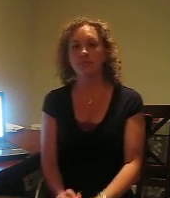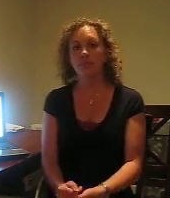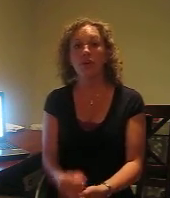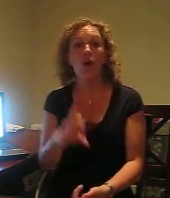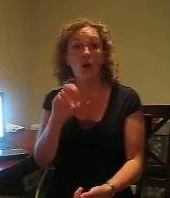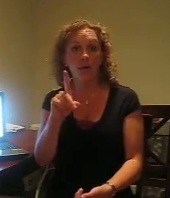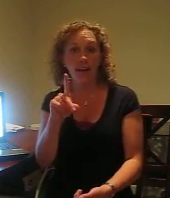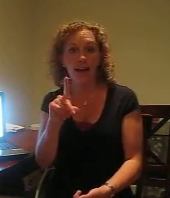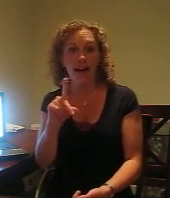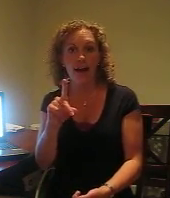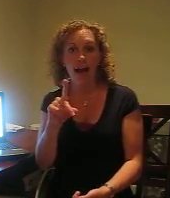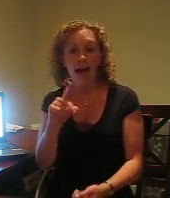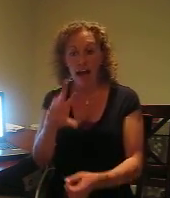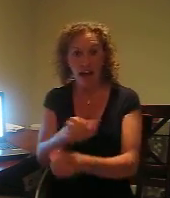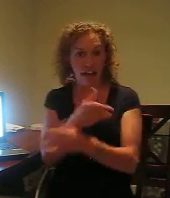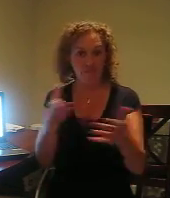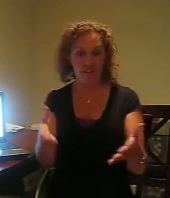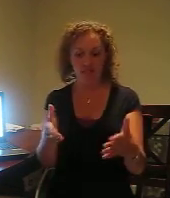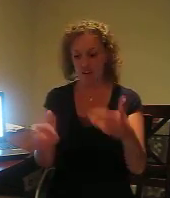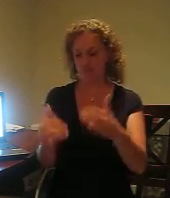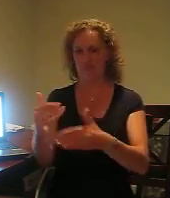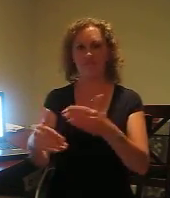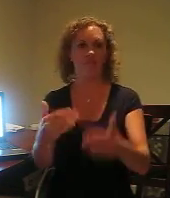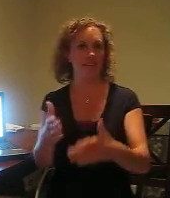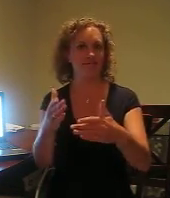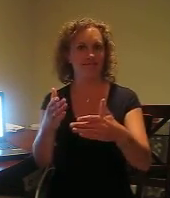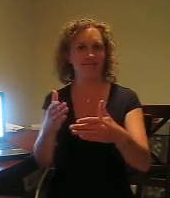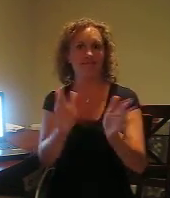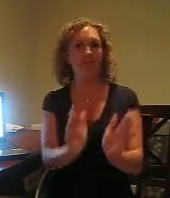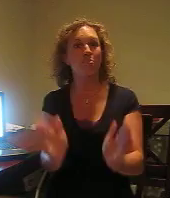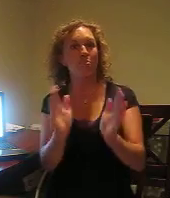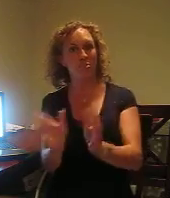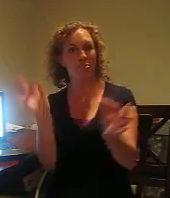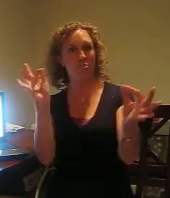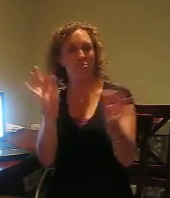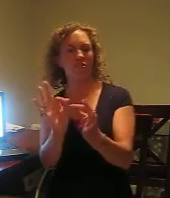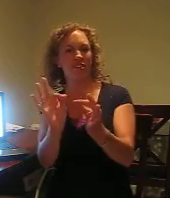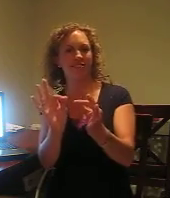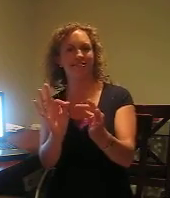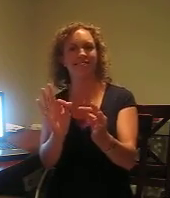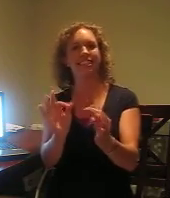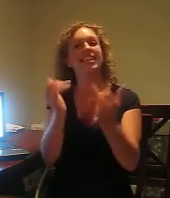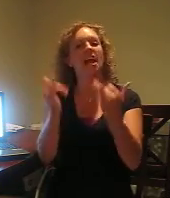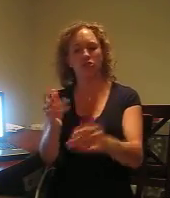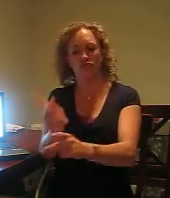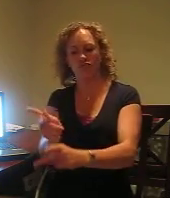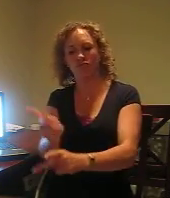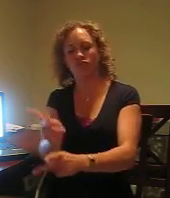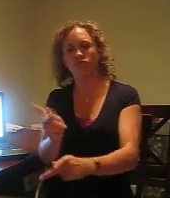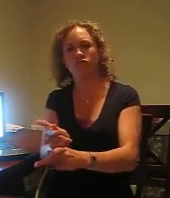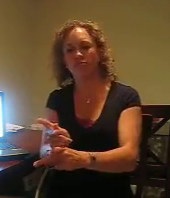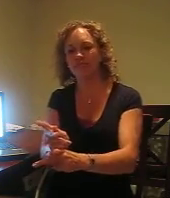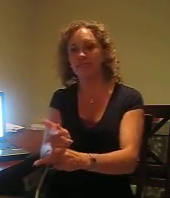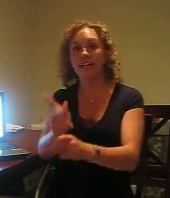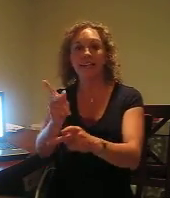Okay, everything's going just to plan. All you want to do is nurture this a little bit and keep some air on it.